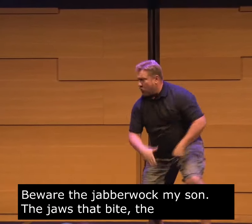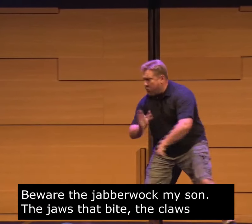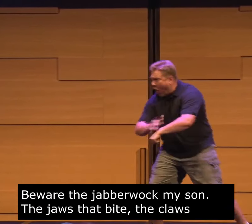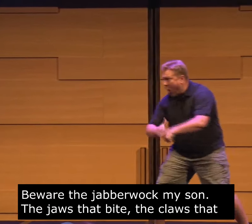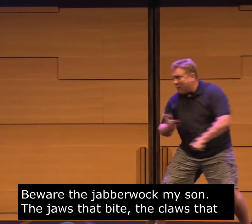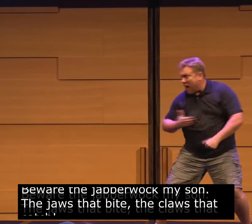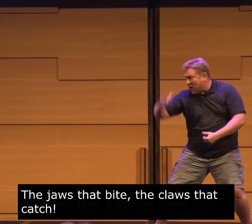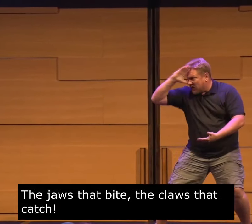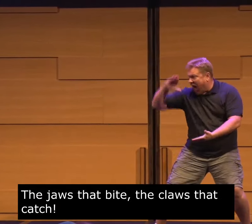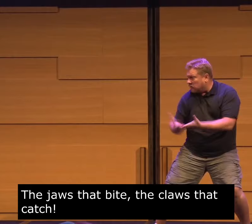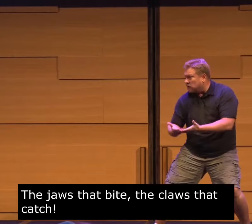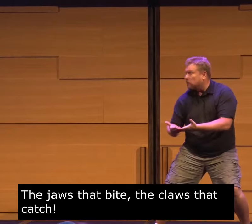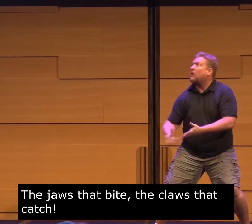the claws that catch.